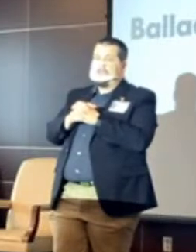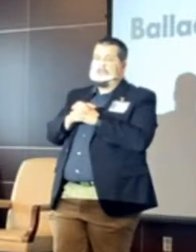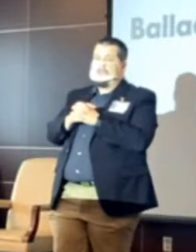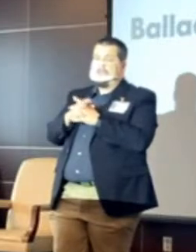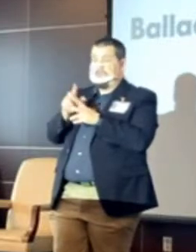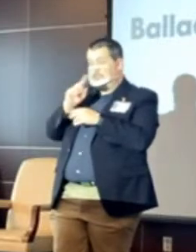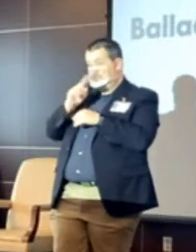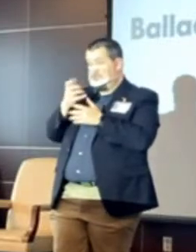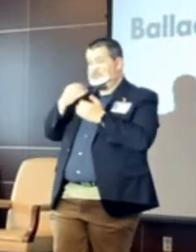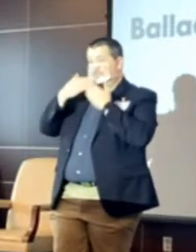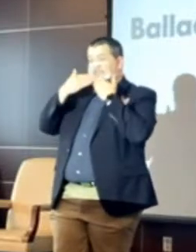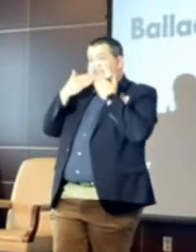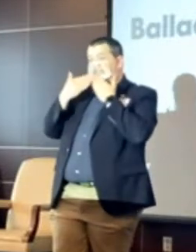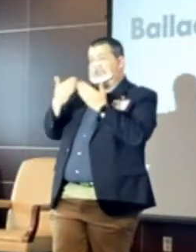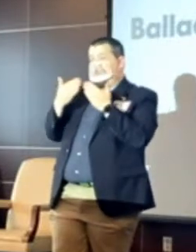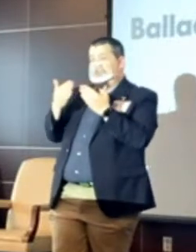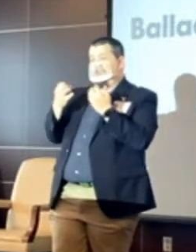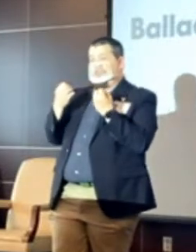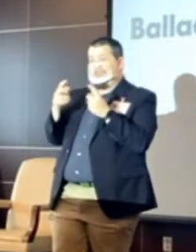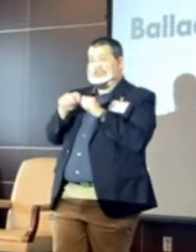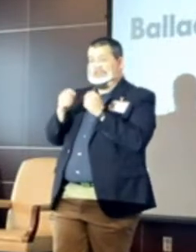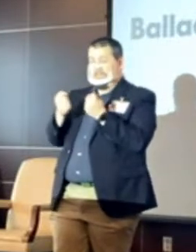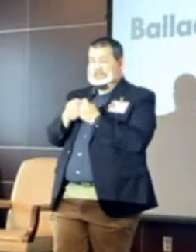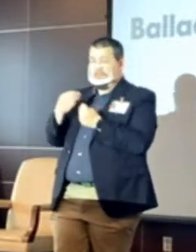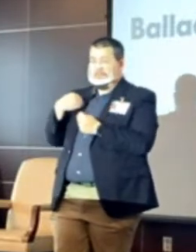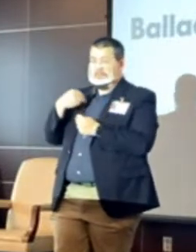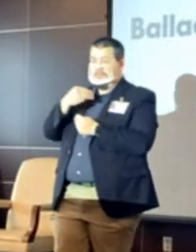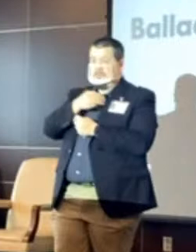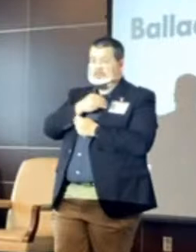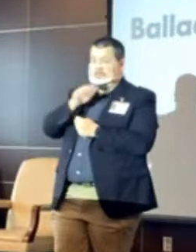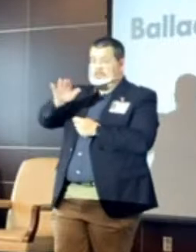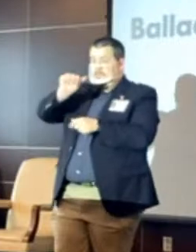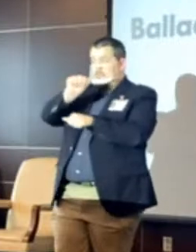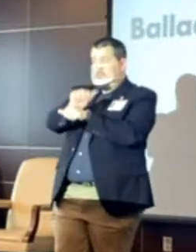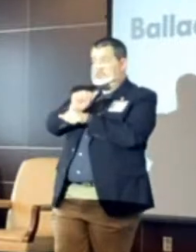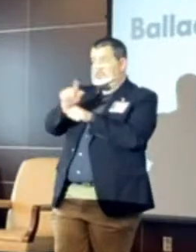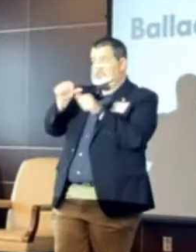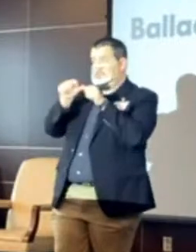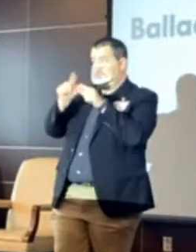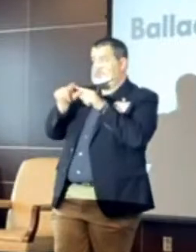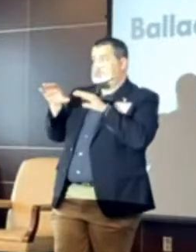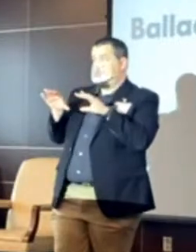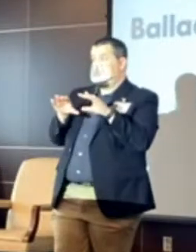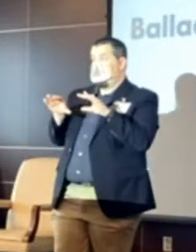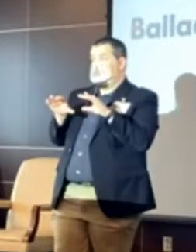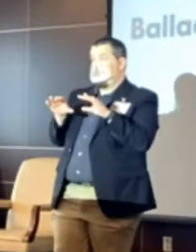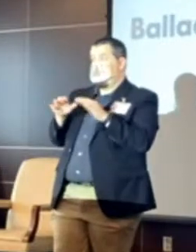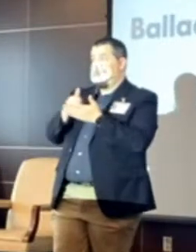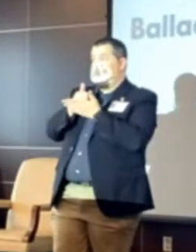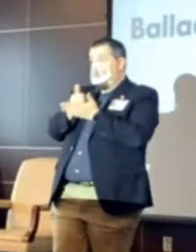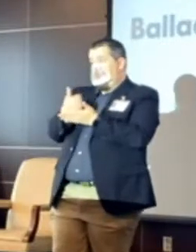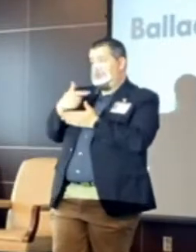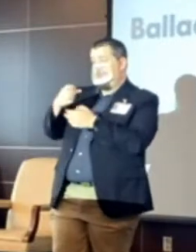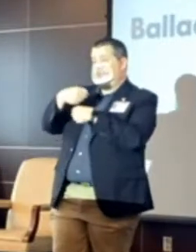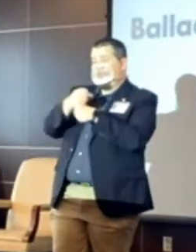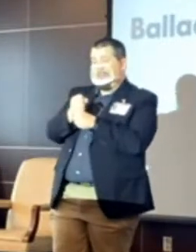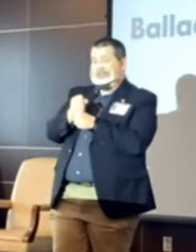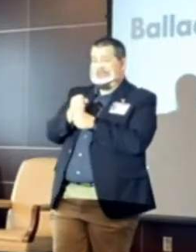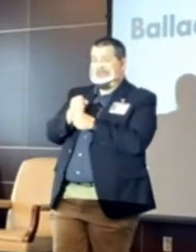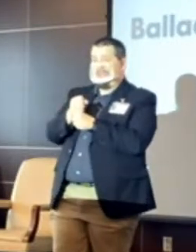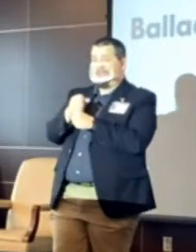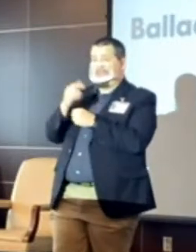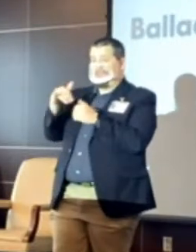I really want to say thank you to many of our team members for the work that they continue to do and helping us make